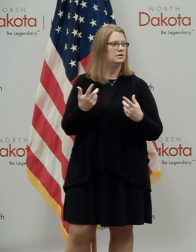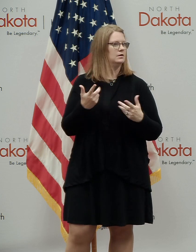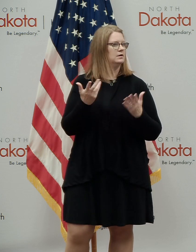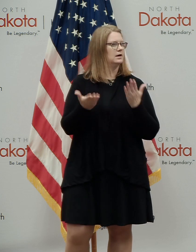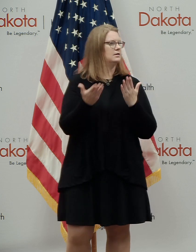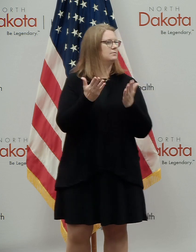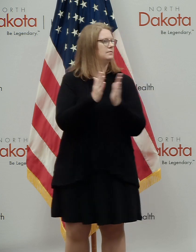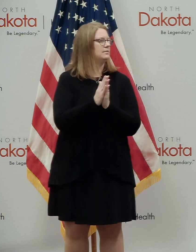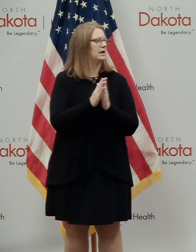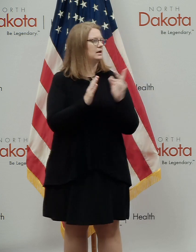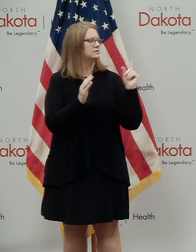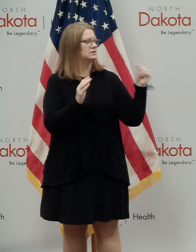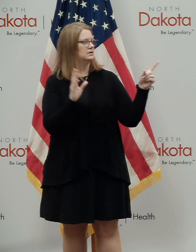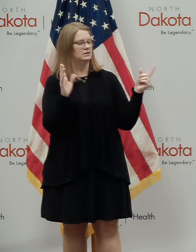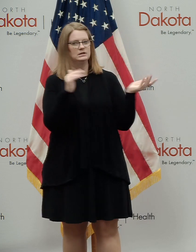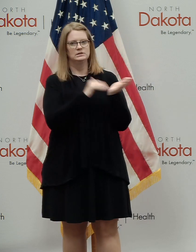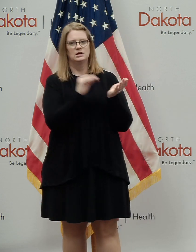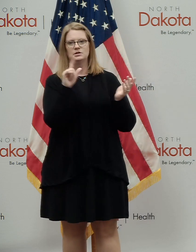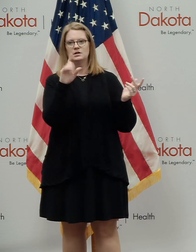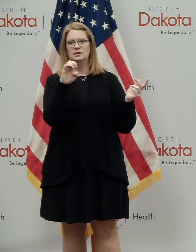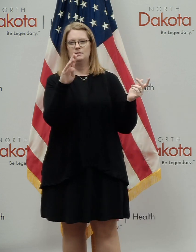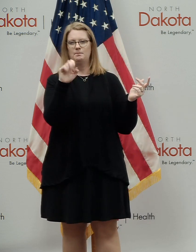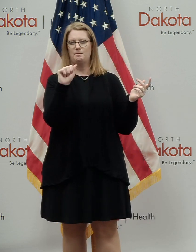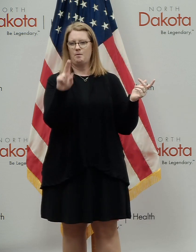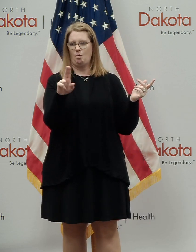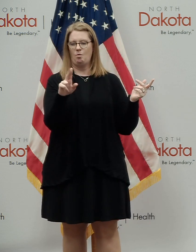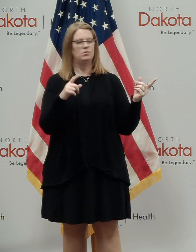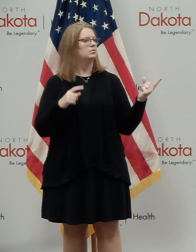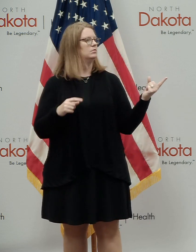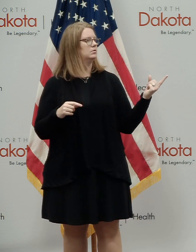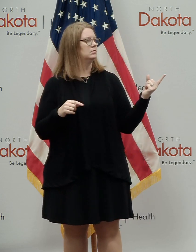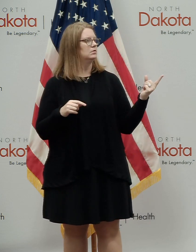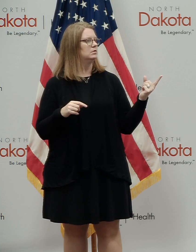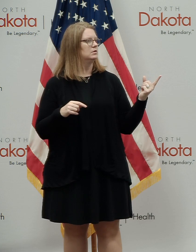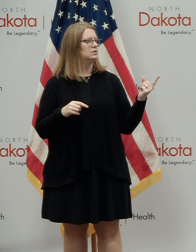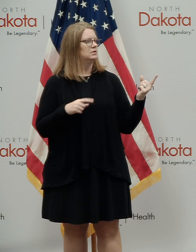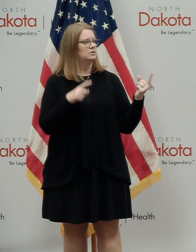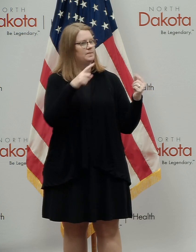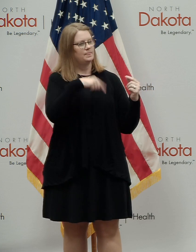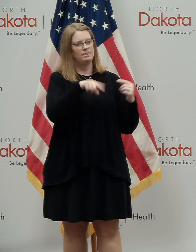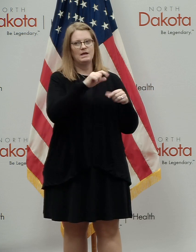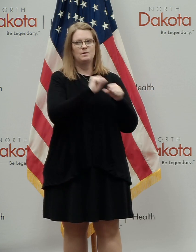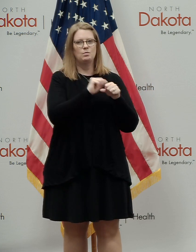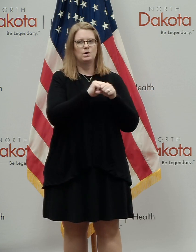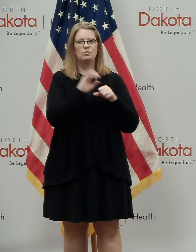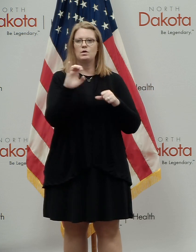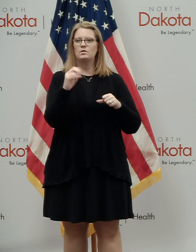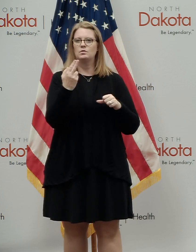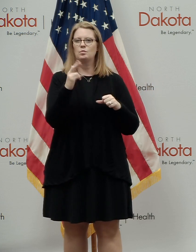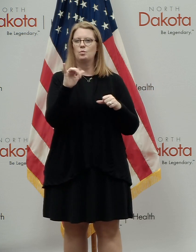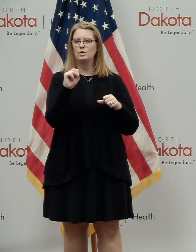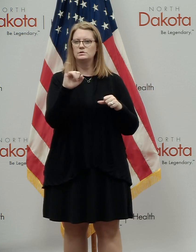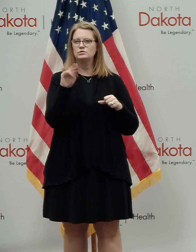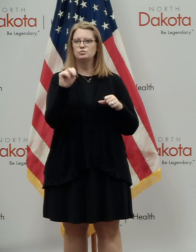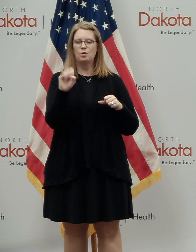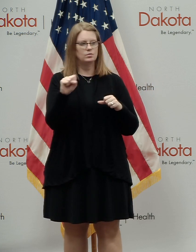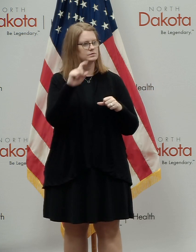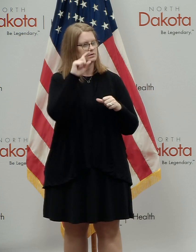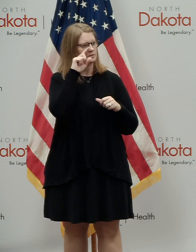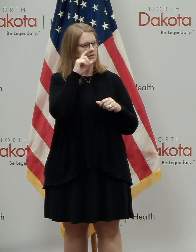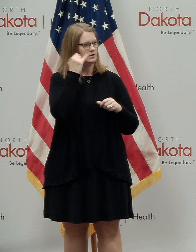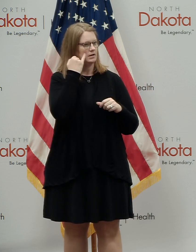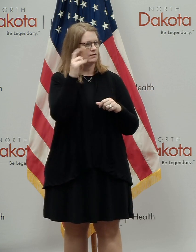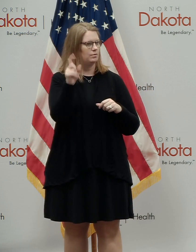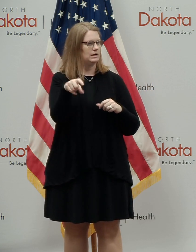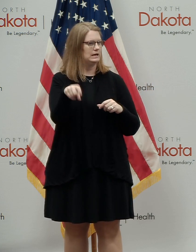maybe ask Dr. LeBeau to come up and talk about, because I know they've been working, and with Chris Jones, we've been talking about make sure that if it ever